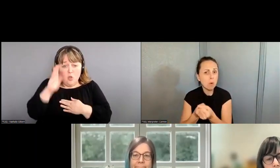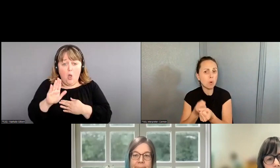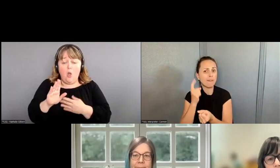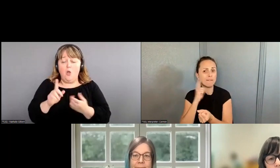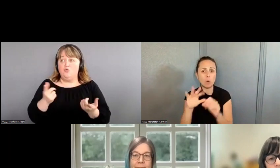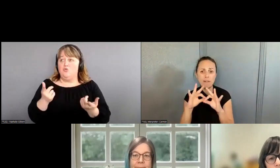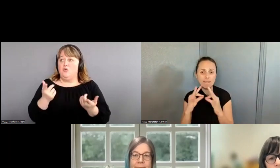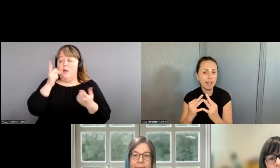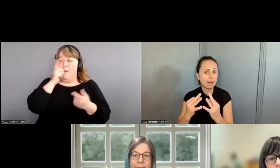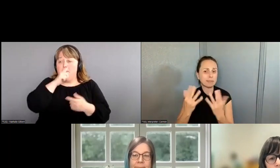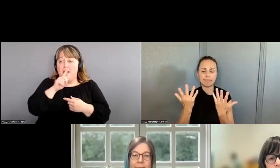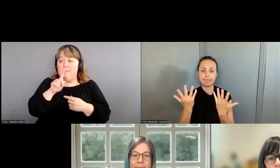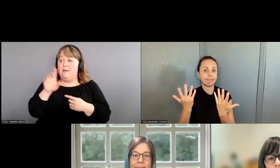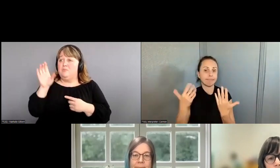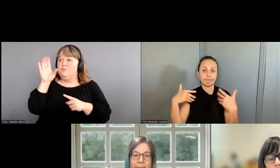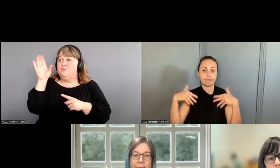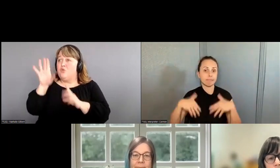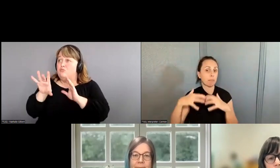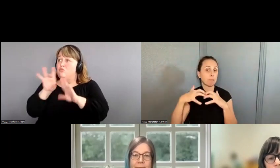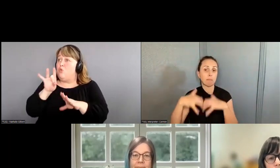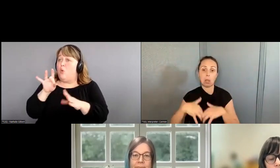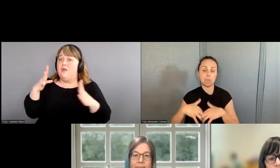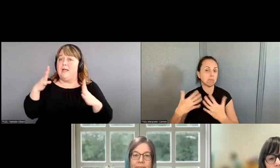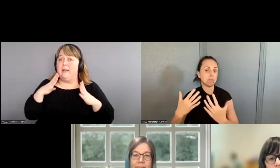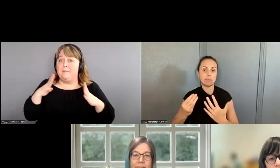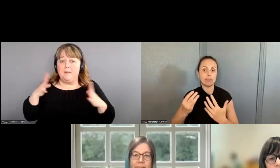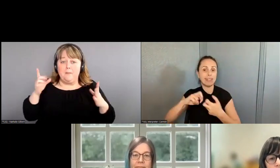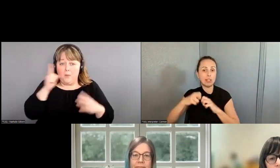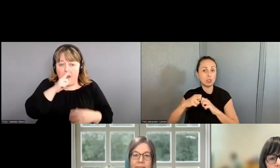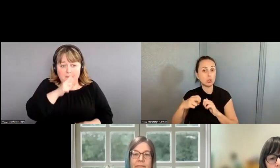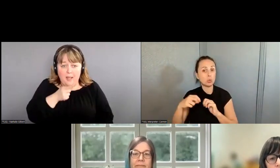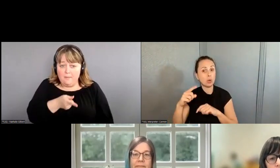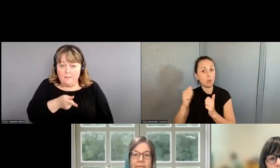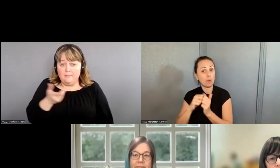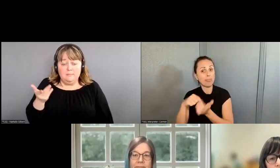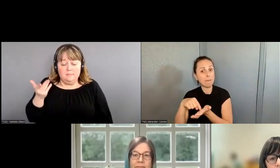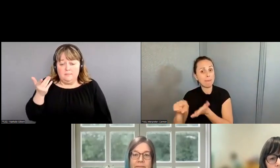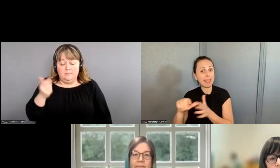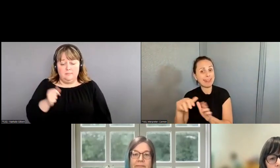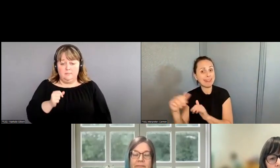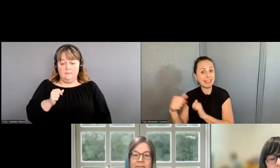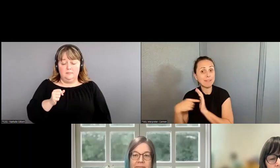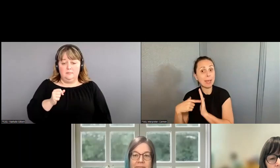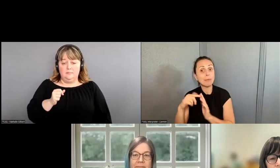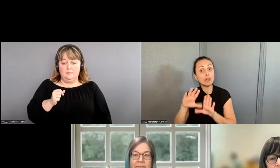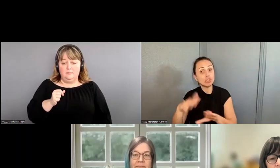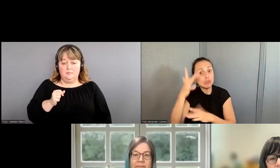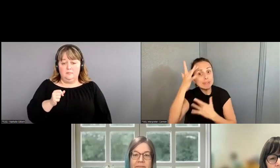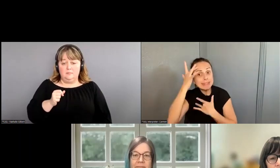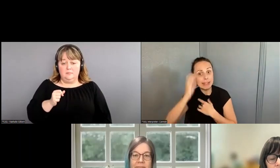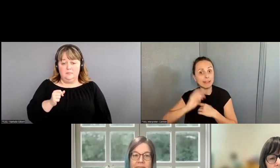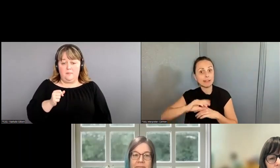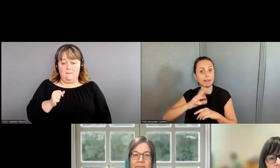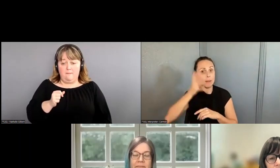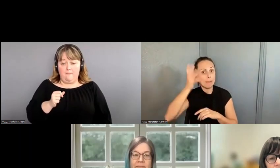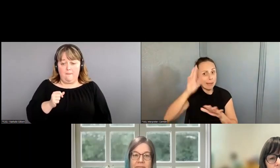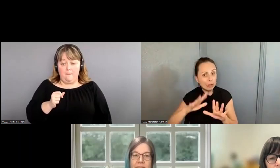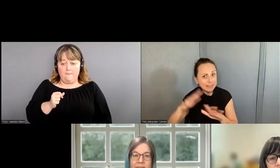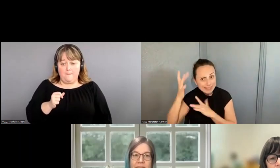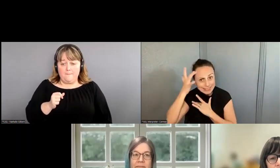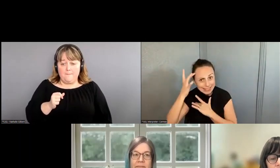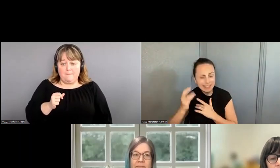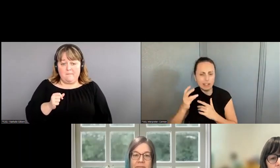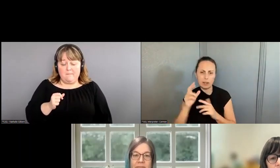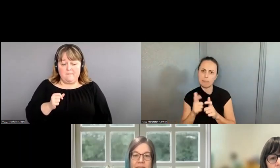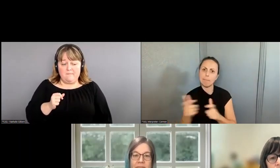families. The issue of paid leave when children are sick or parents are sick is a significant issue,